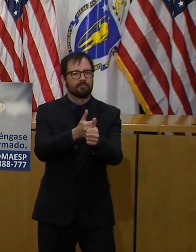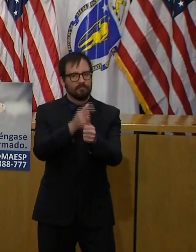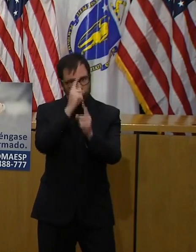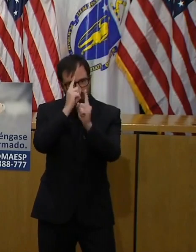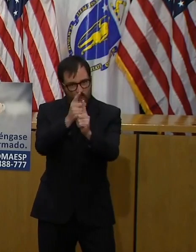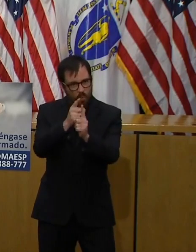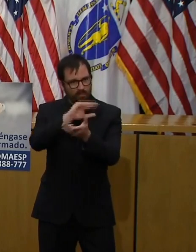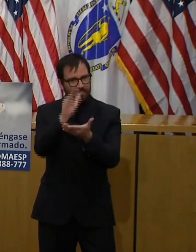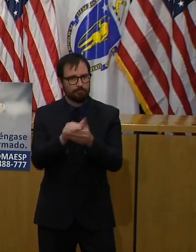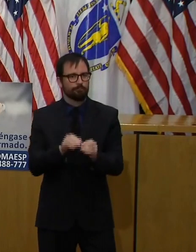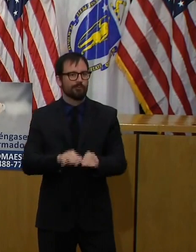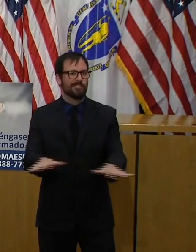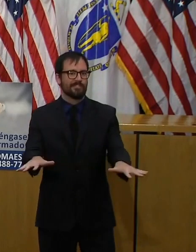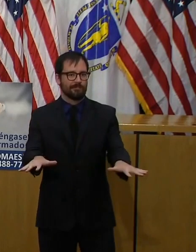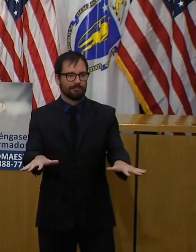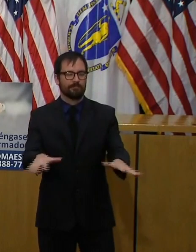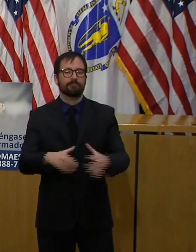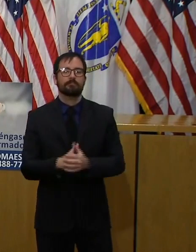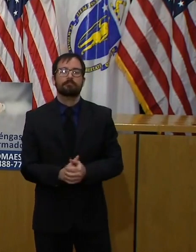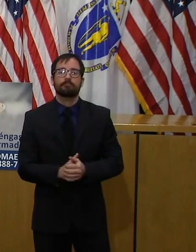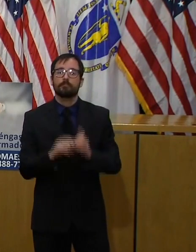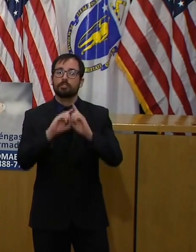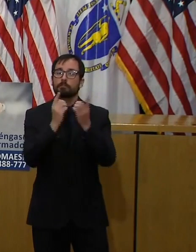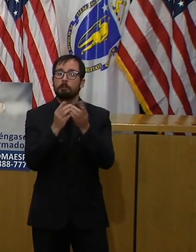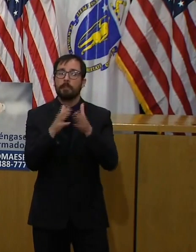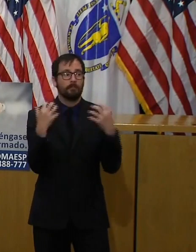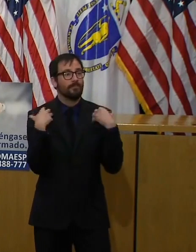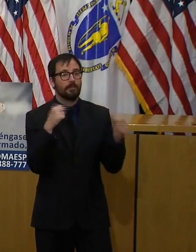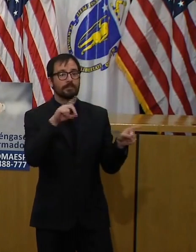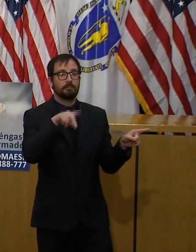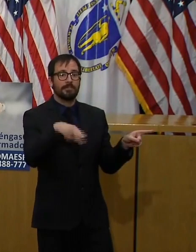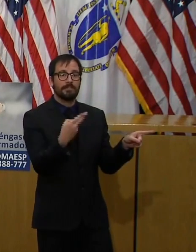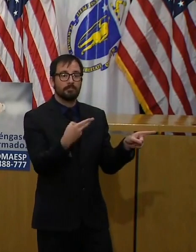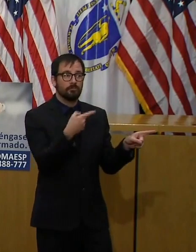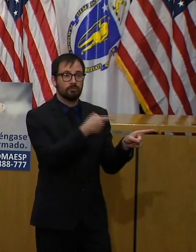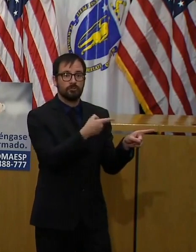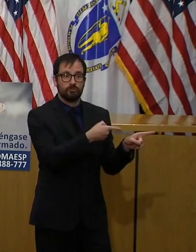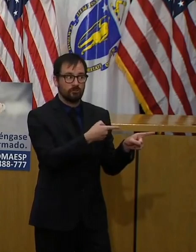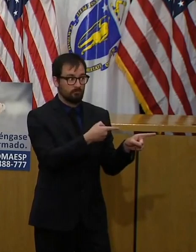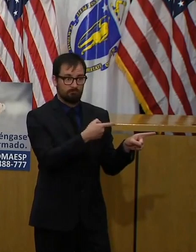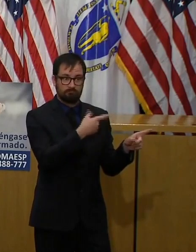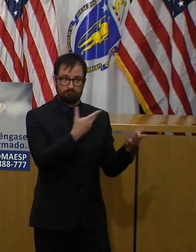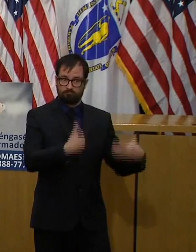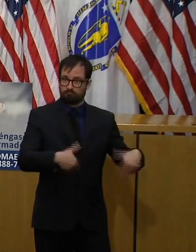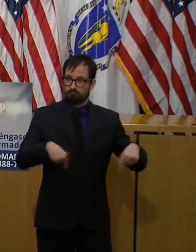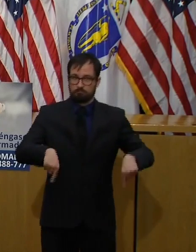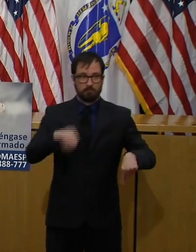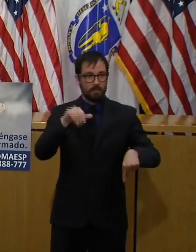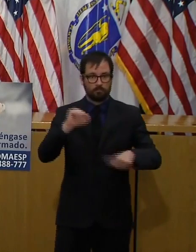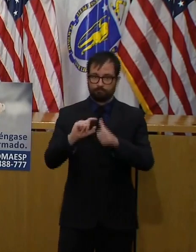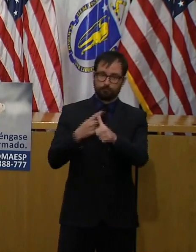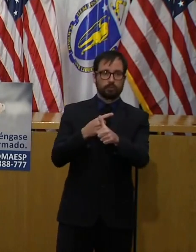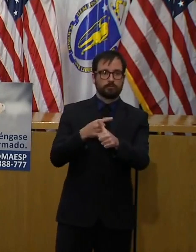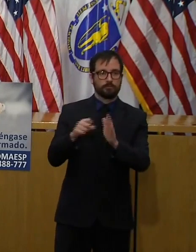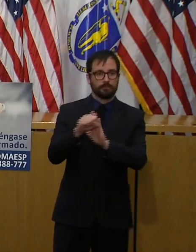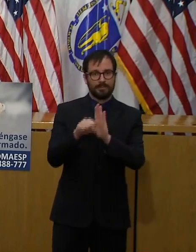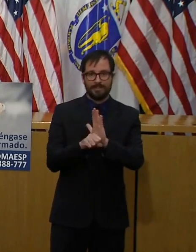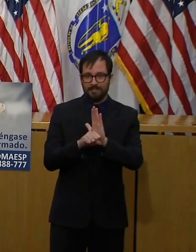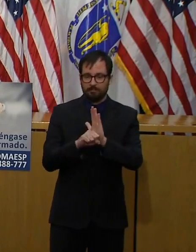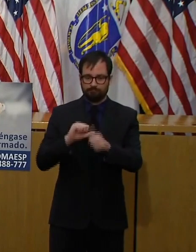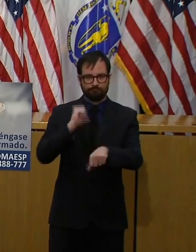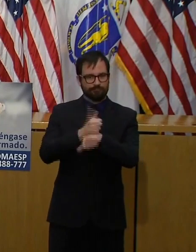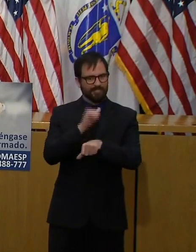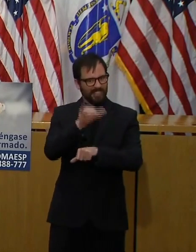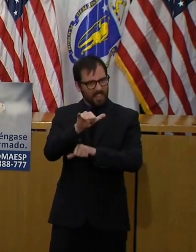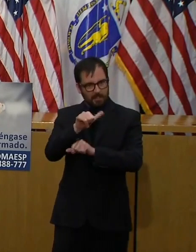state in the nation to develop this program that will trace confirmed positive individuals for COVID-19. It will also trace